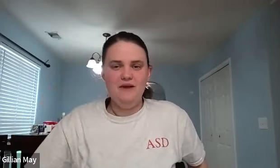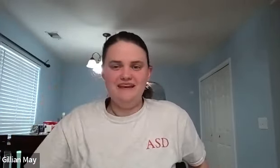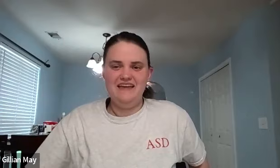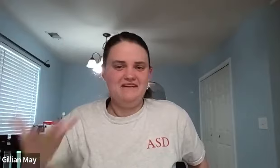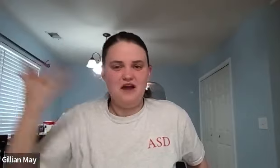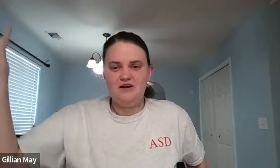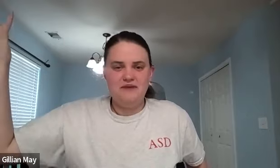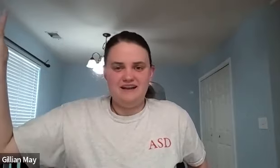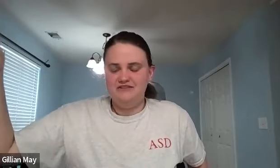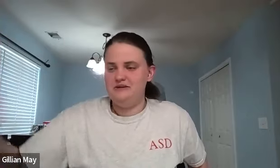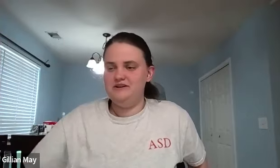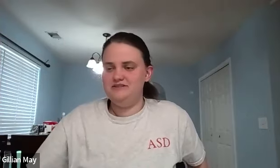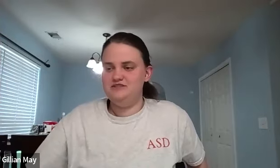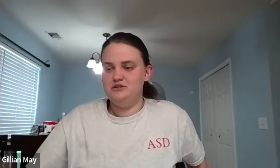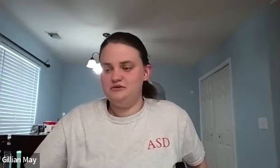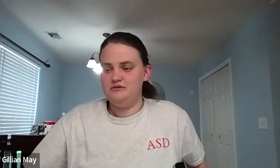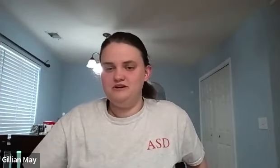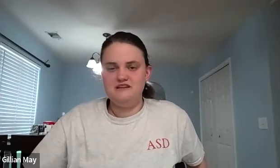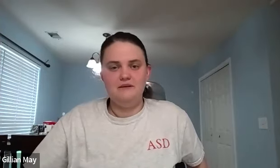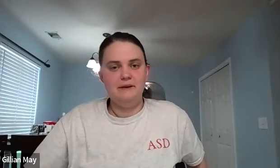and they've not gone back in 3 years, 2 or 3 years now. And I'm like,